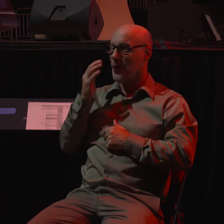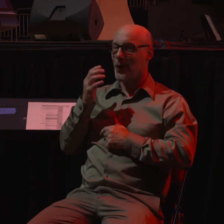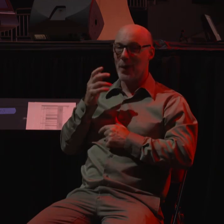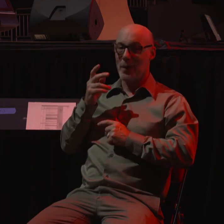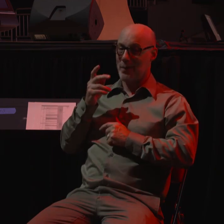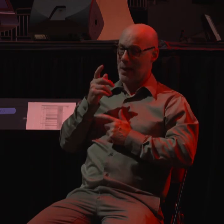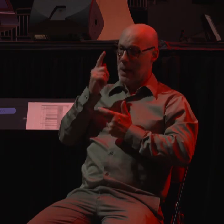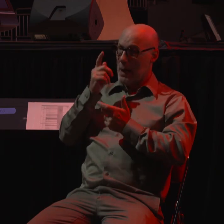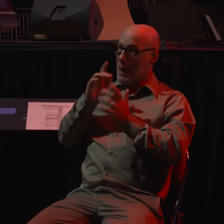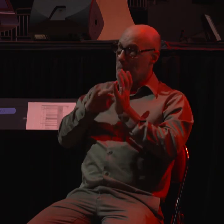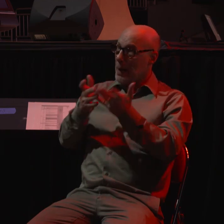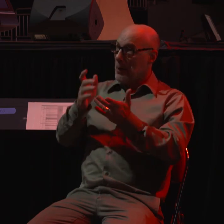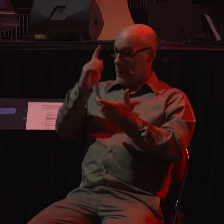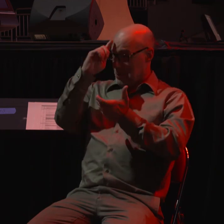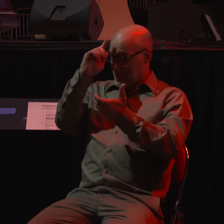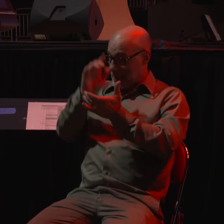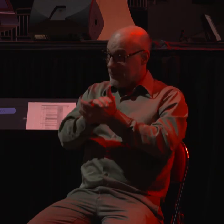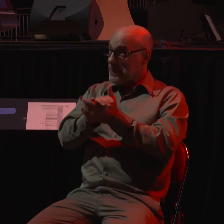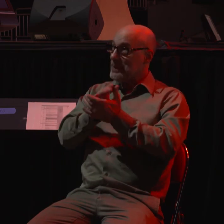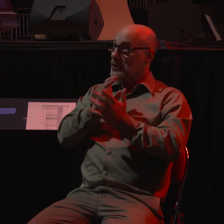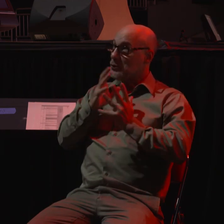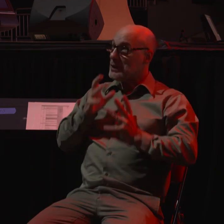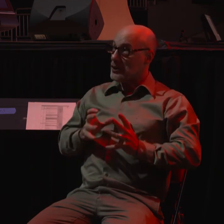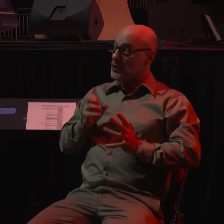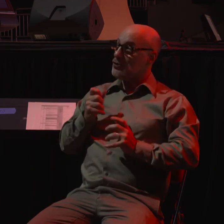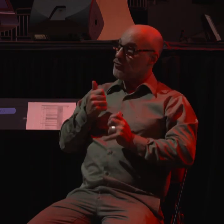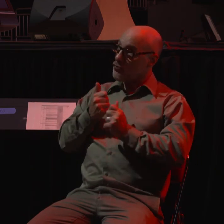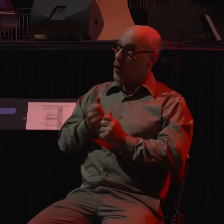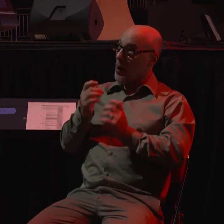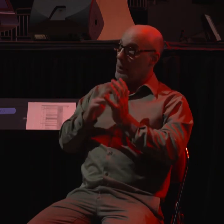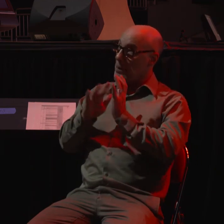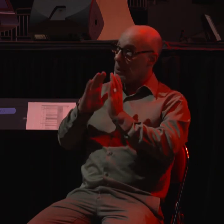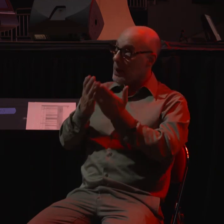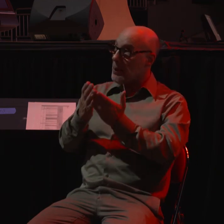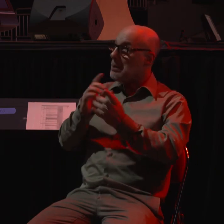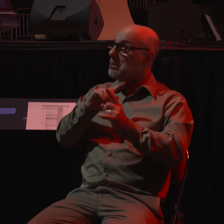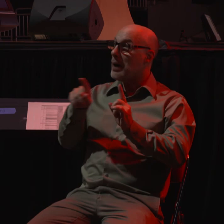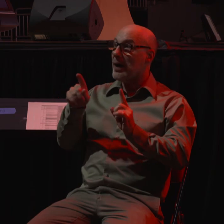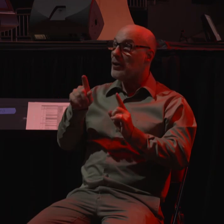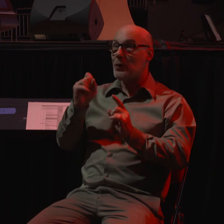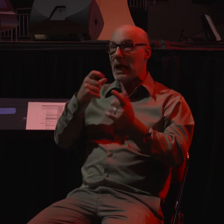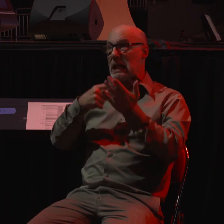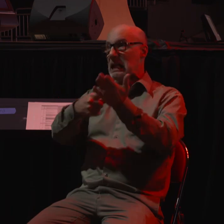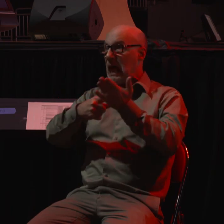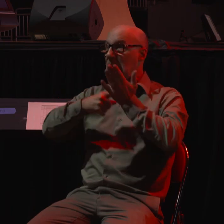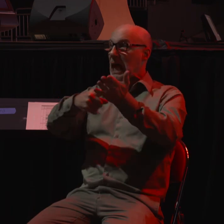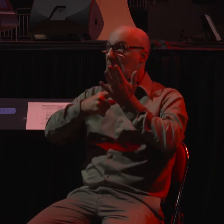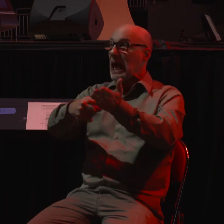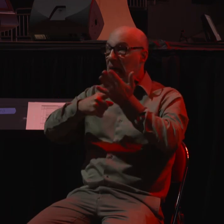are, it's amazing to have like a 30-minute political discussion and the scripture never comes up.